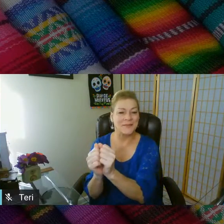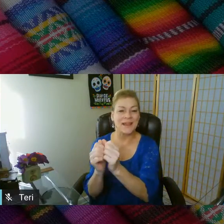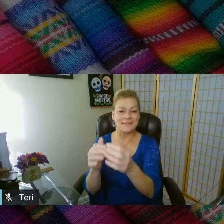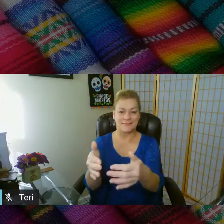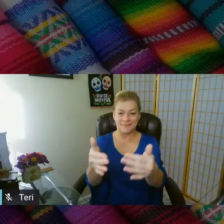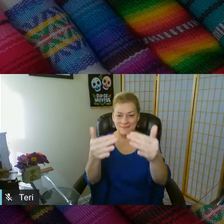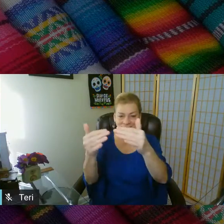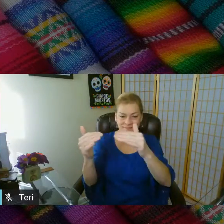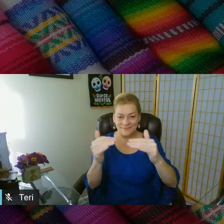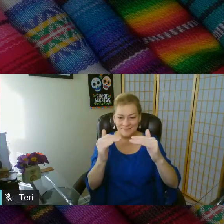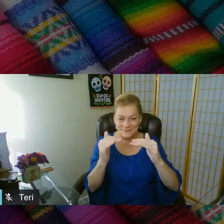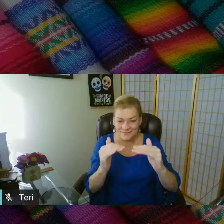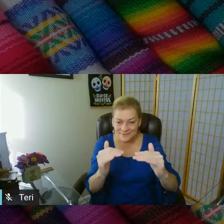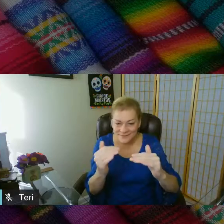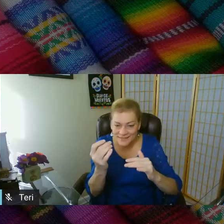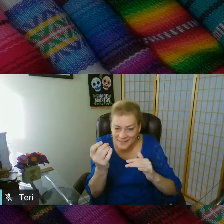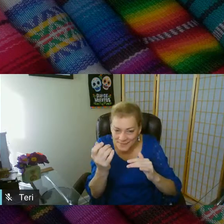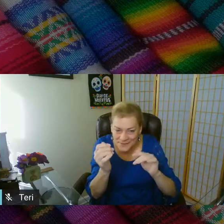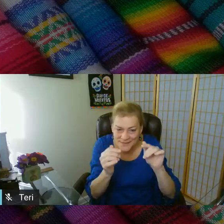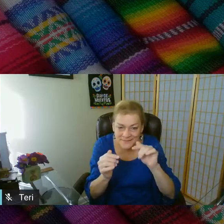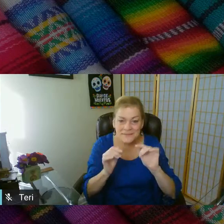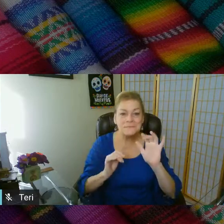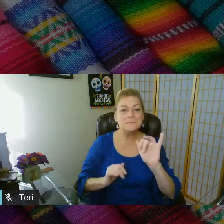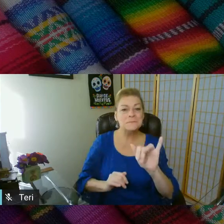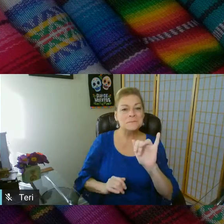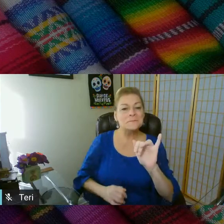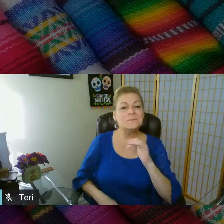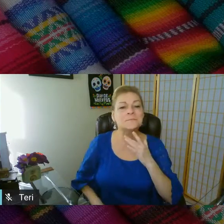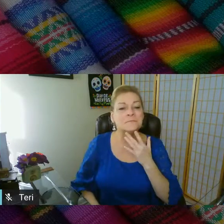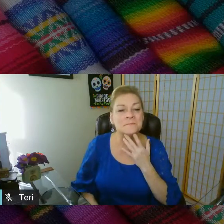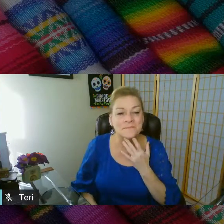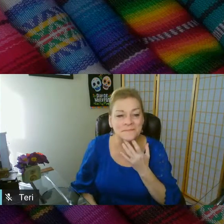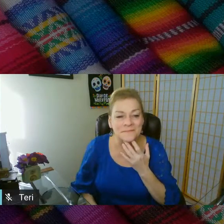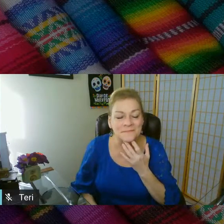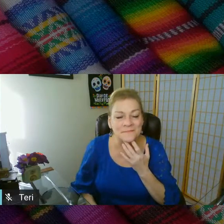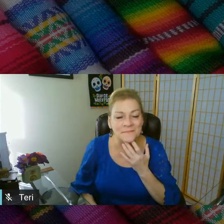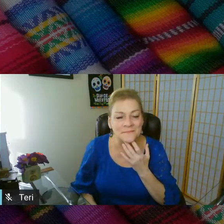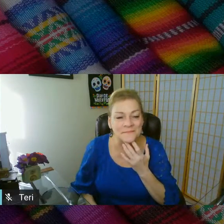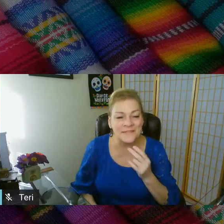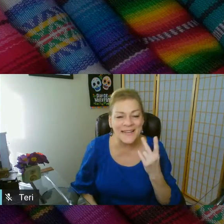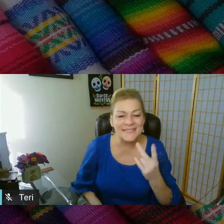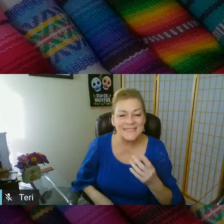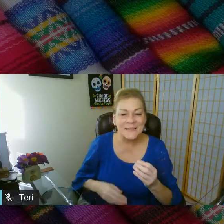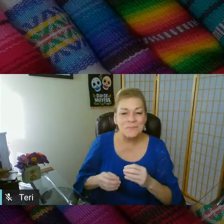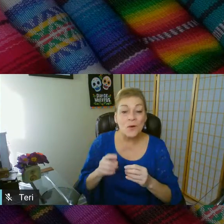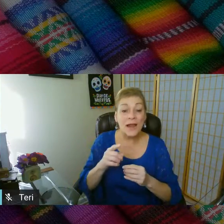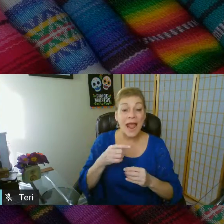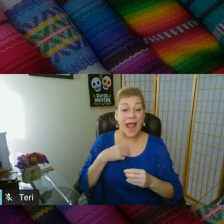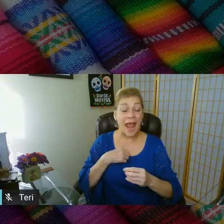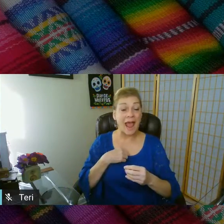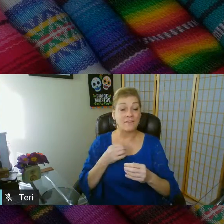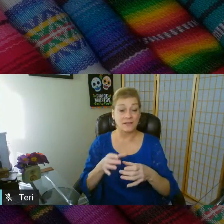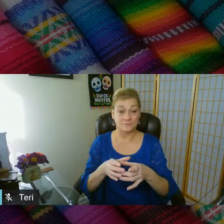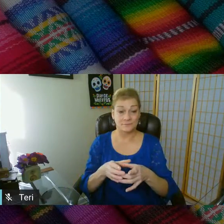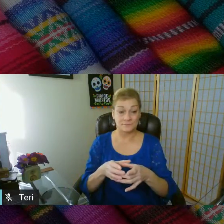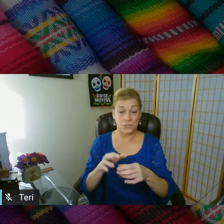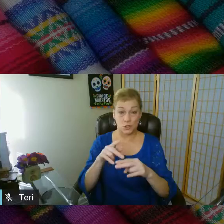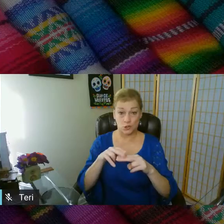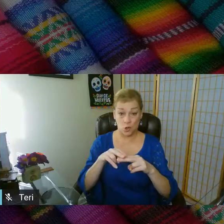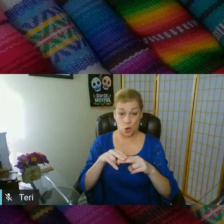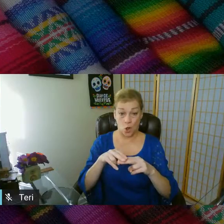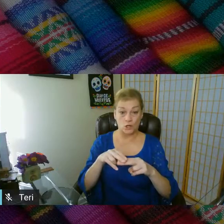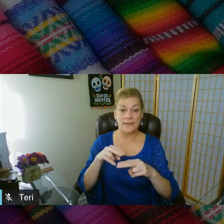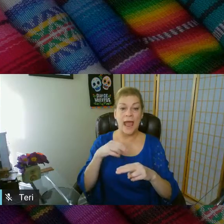lower the camera a little bit so you can see some more good stuff. So here we have a plate of salt, and in the shell, I have